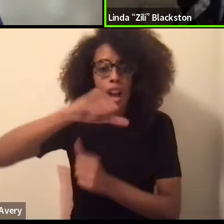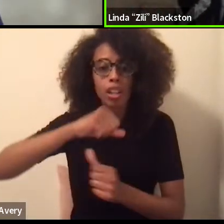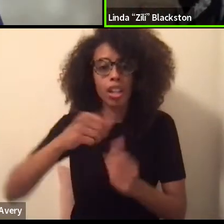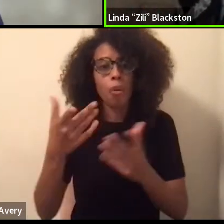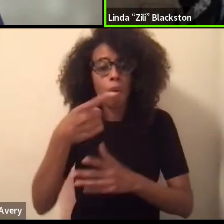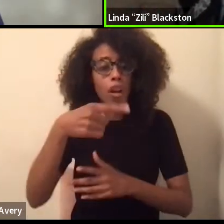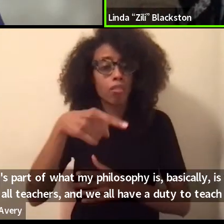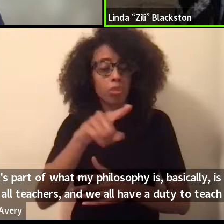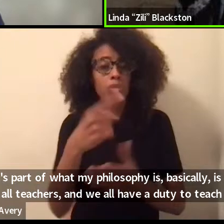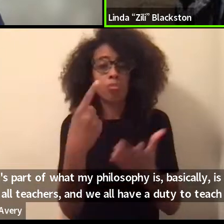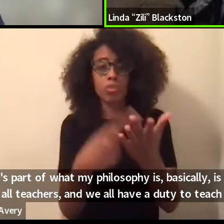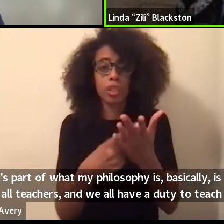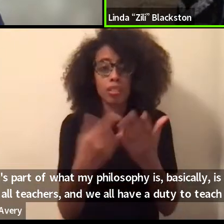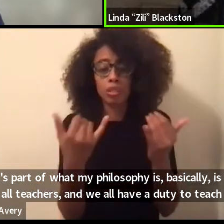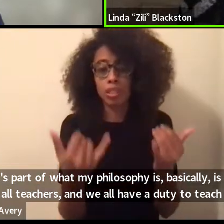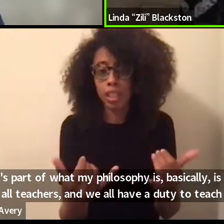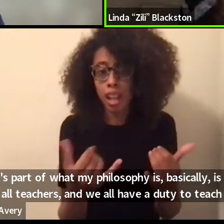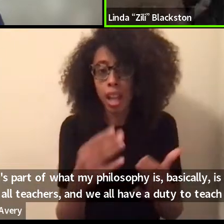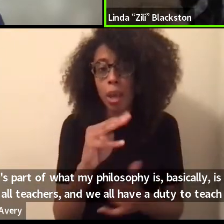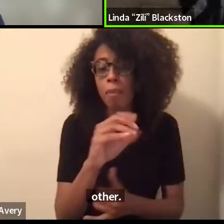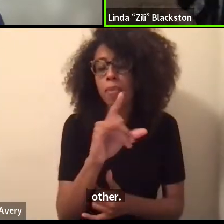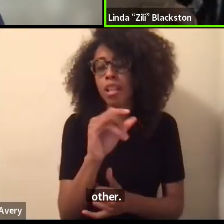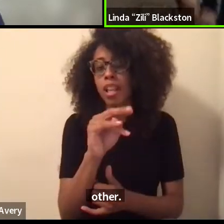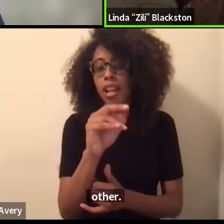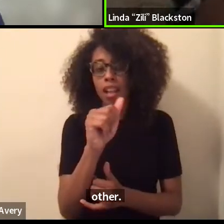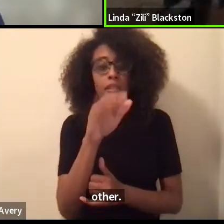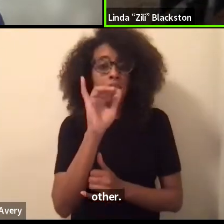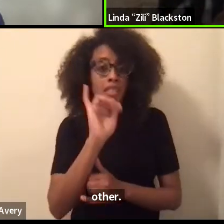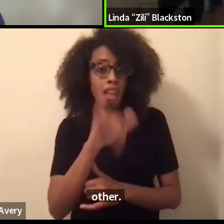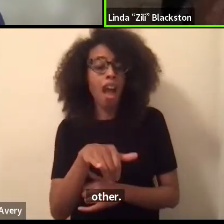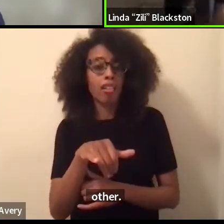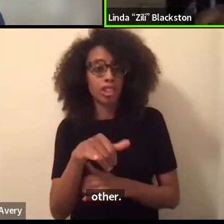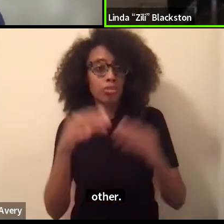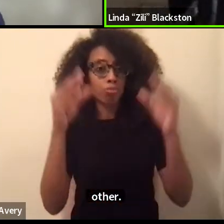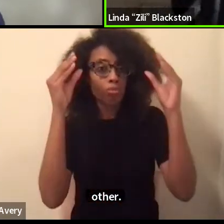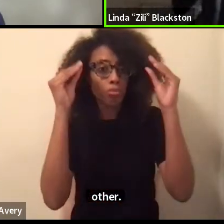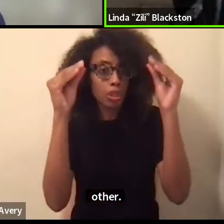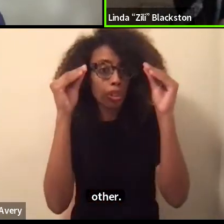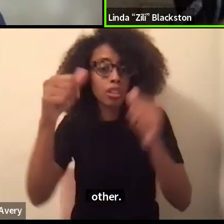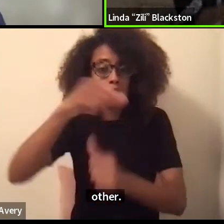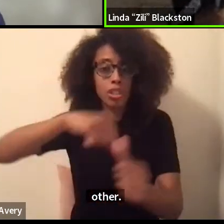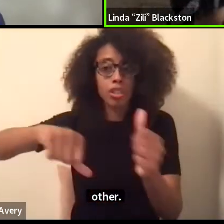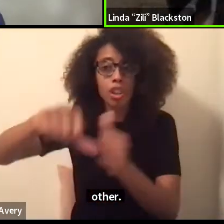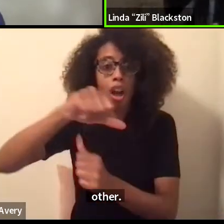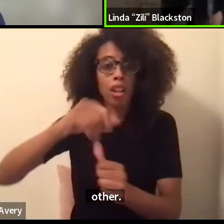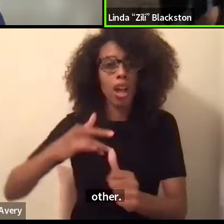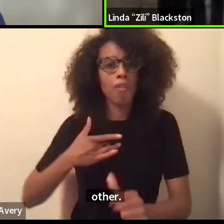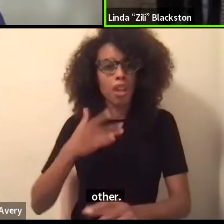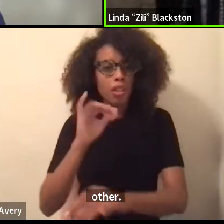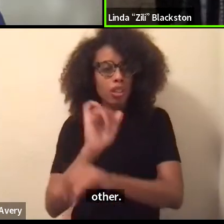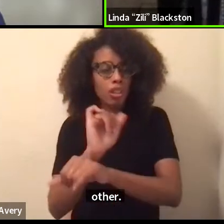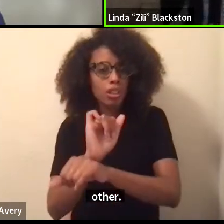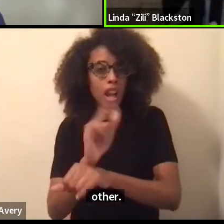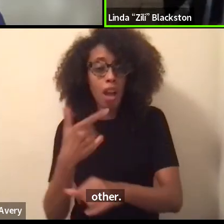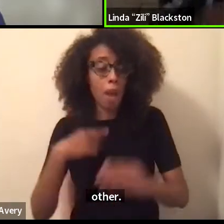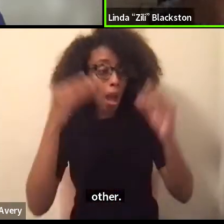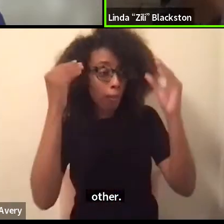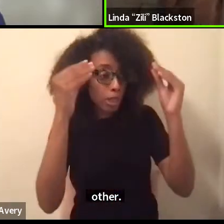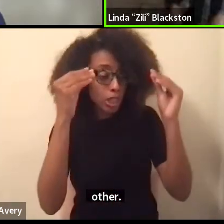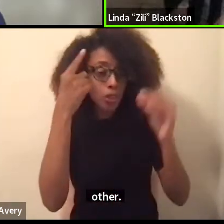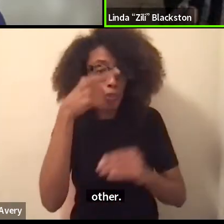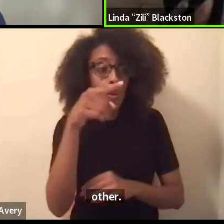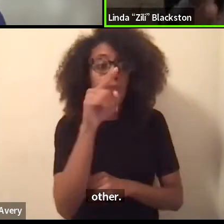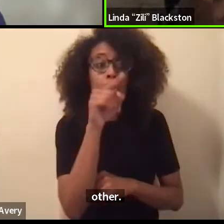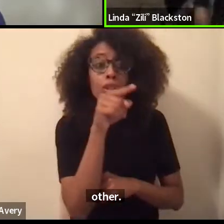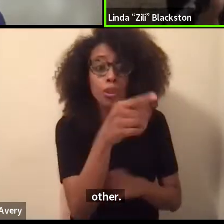Melina, is teaching each other. I feel that your job, I'm here as a teacher for you now, I'm going